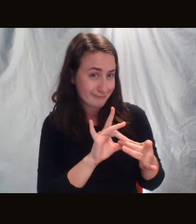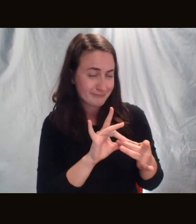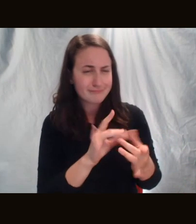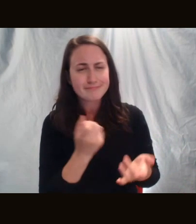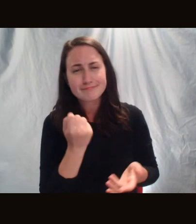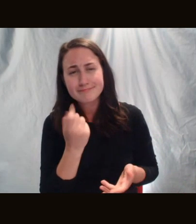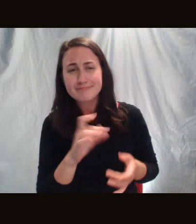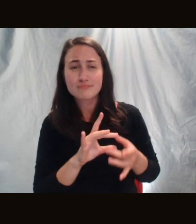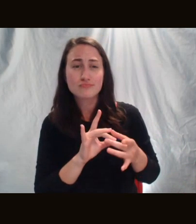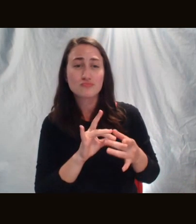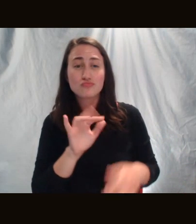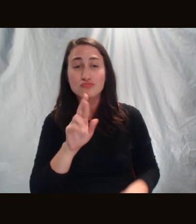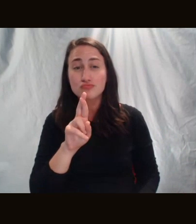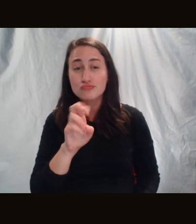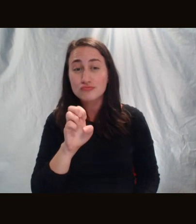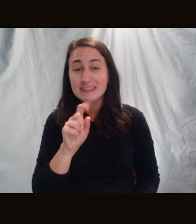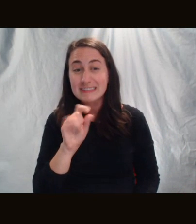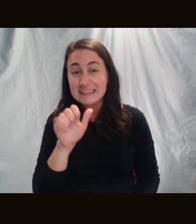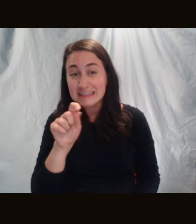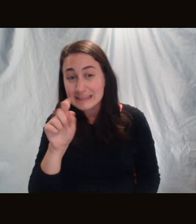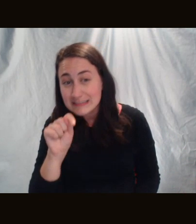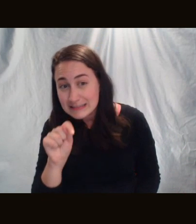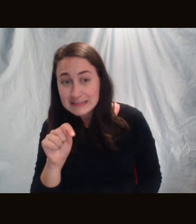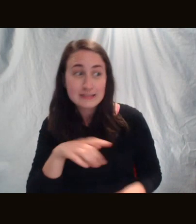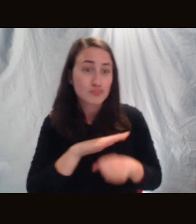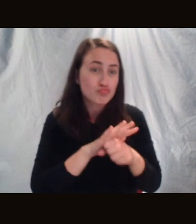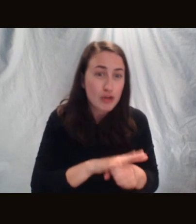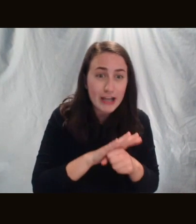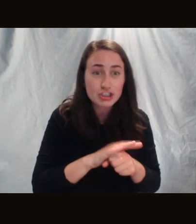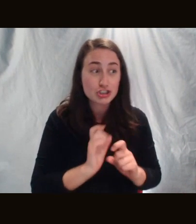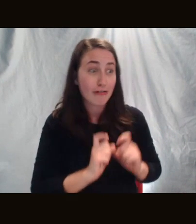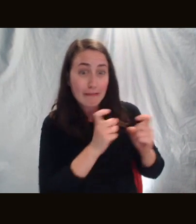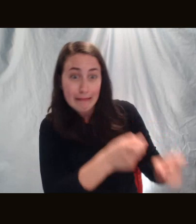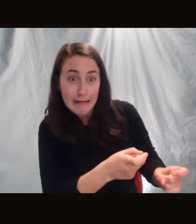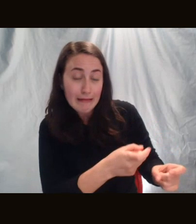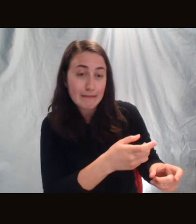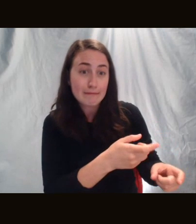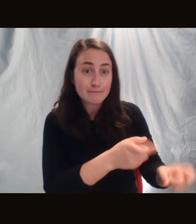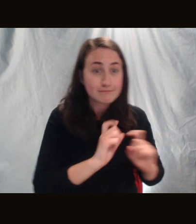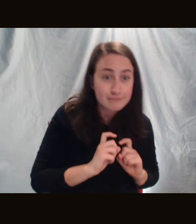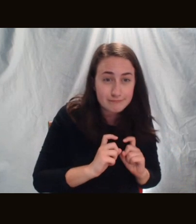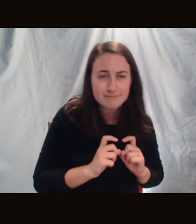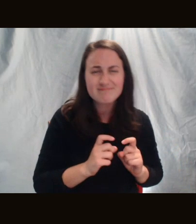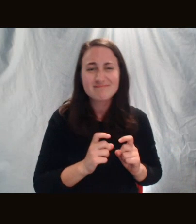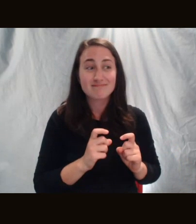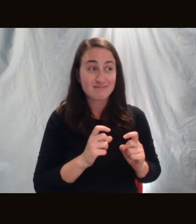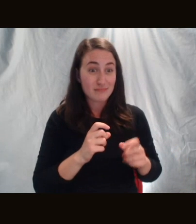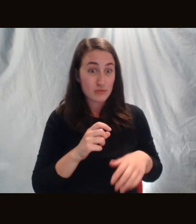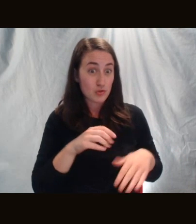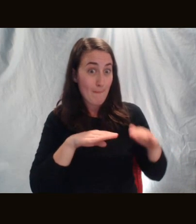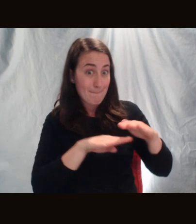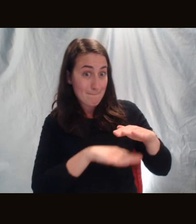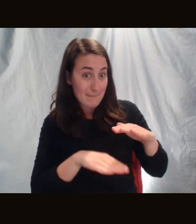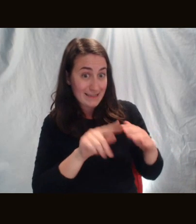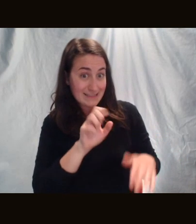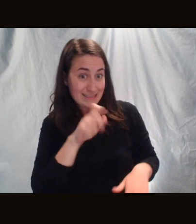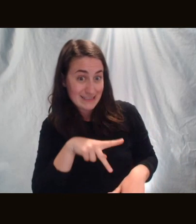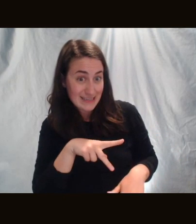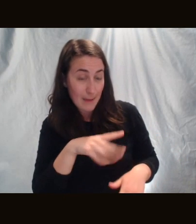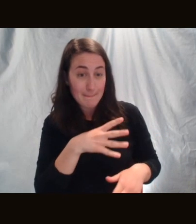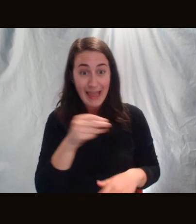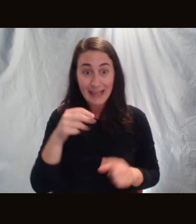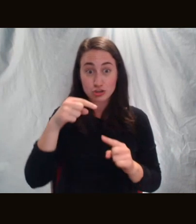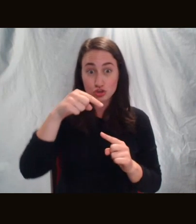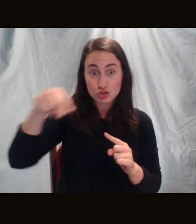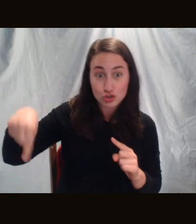resistance, pressure, give and take, and at the same time, put together the basic steps and the basic turn in order to